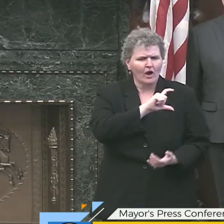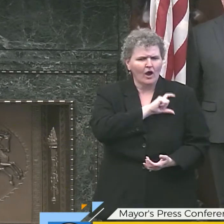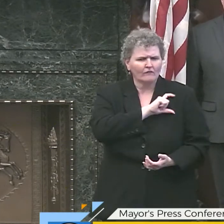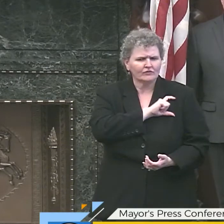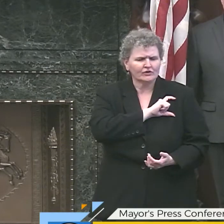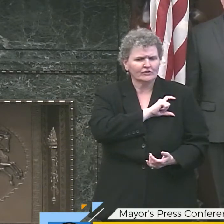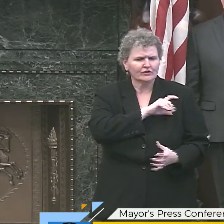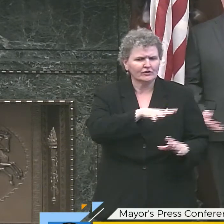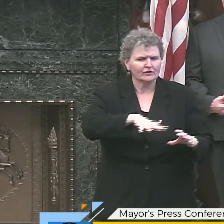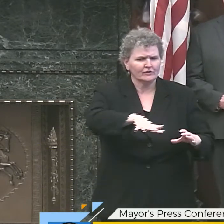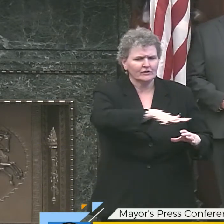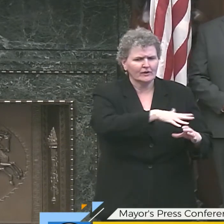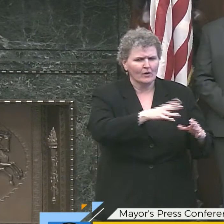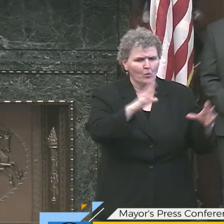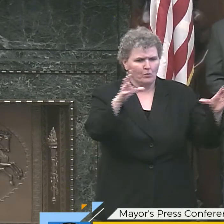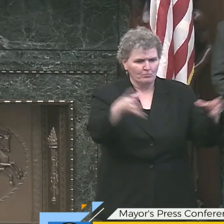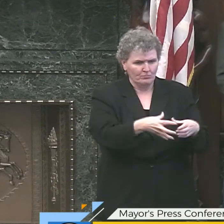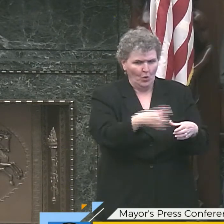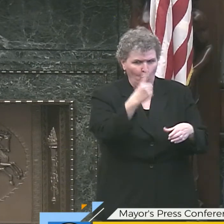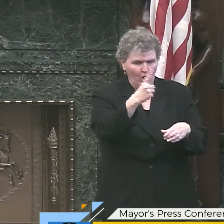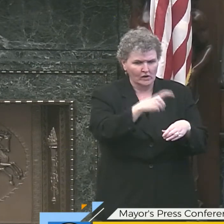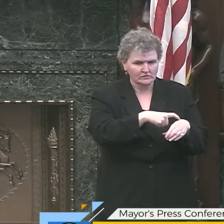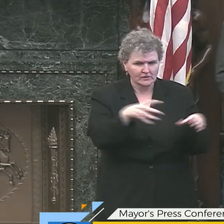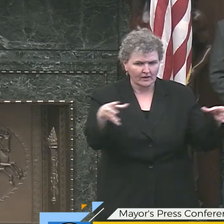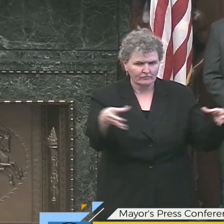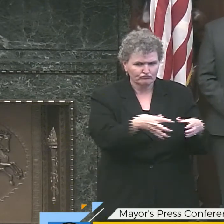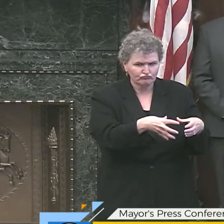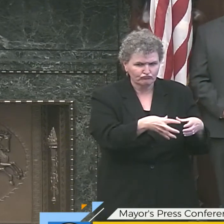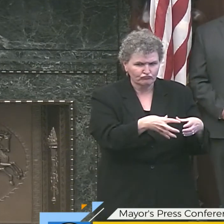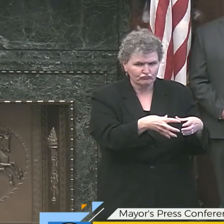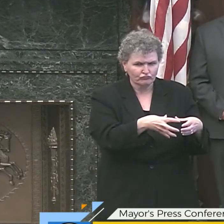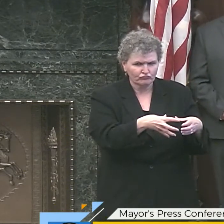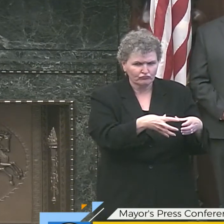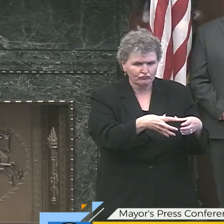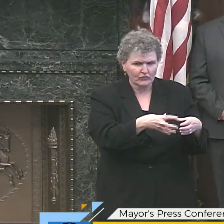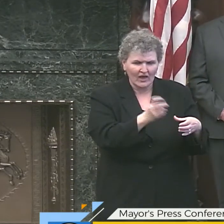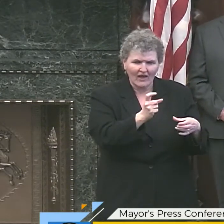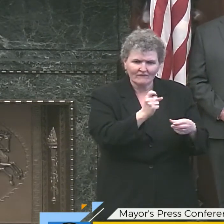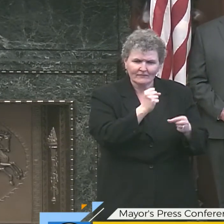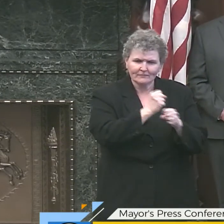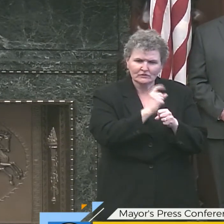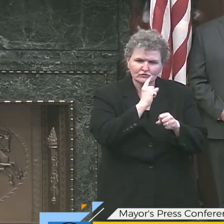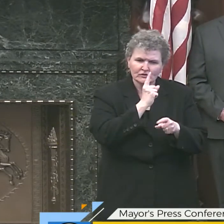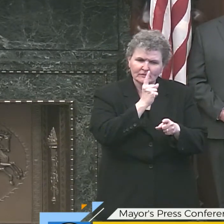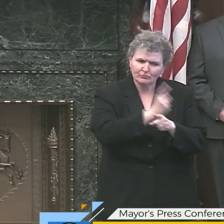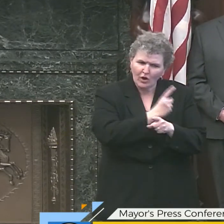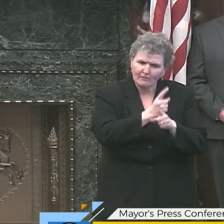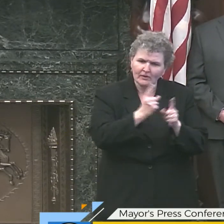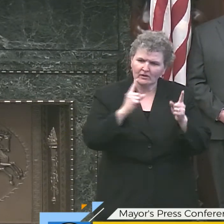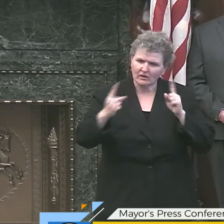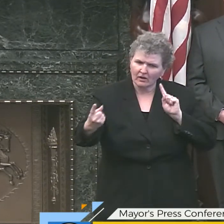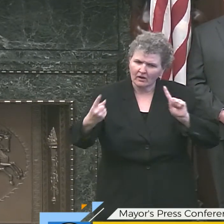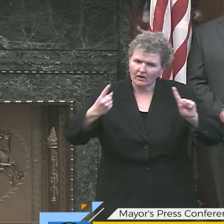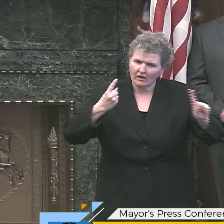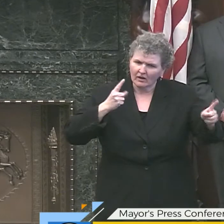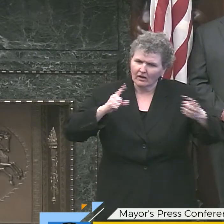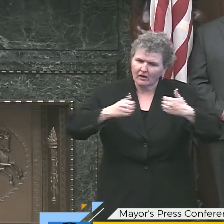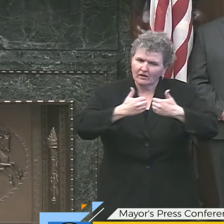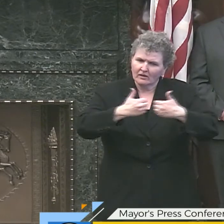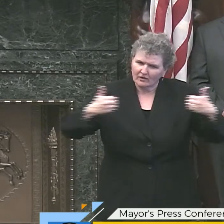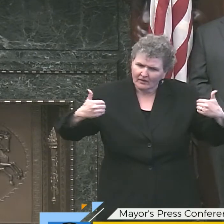one time. They have taken appropriate social distancing opportunities and roll call, and